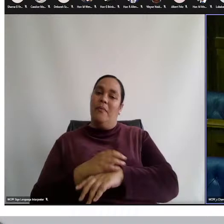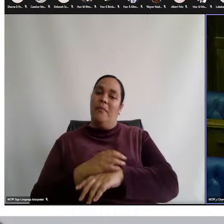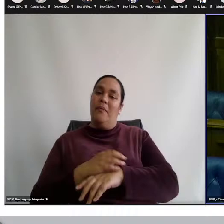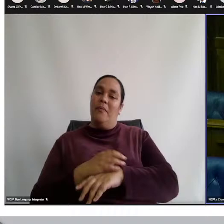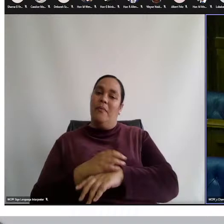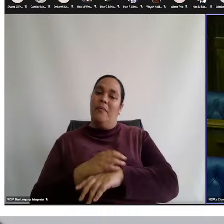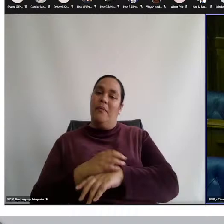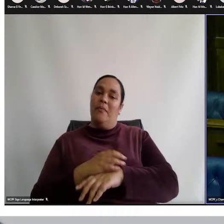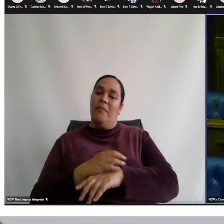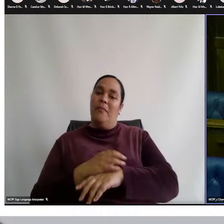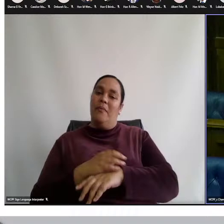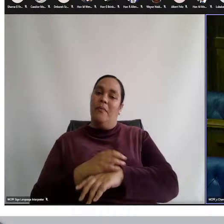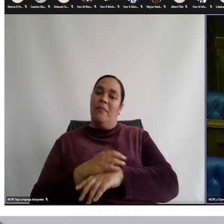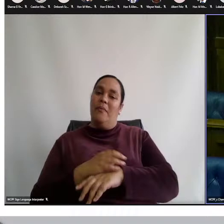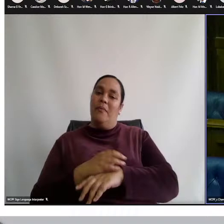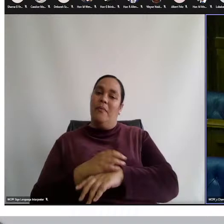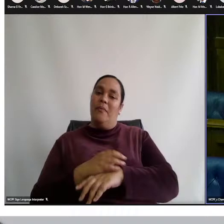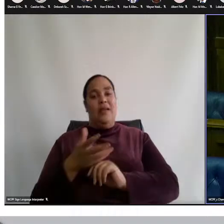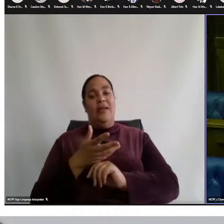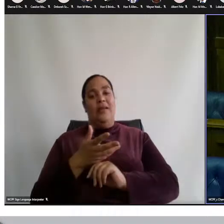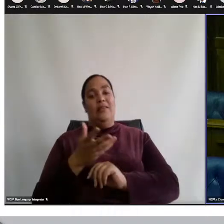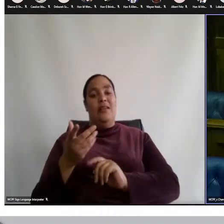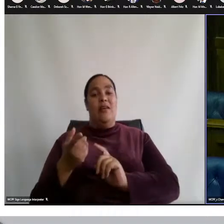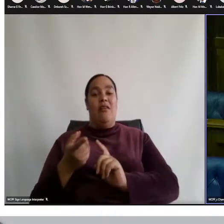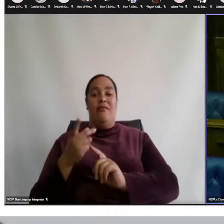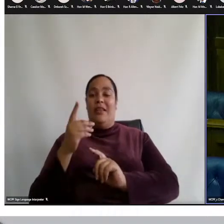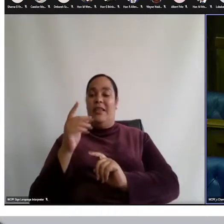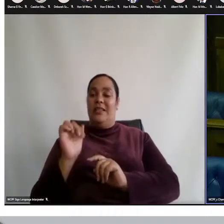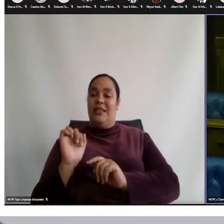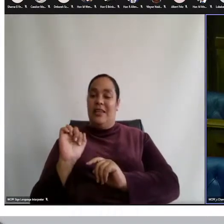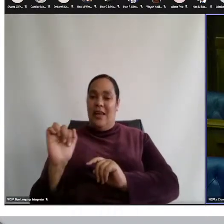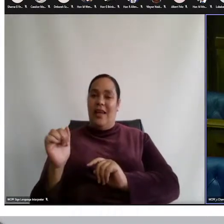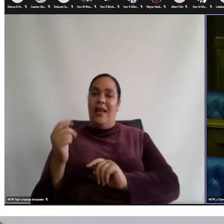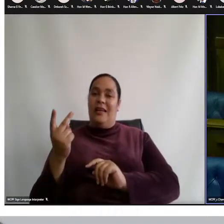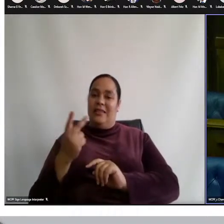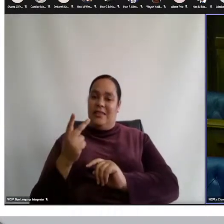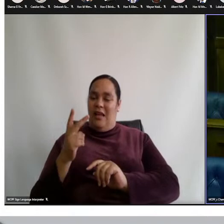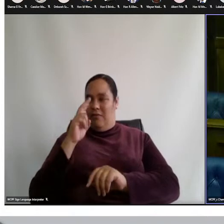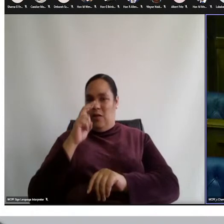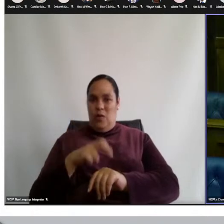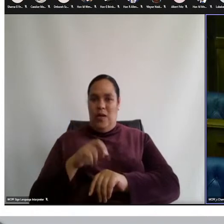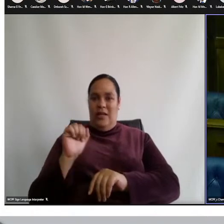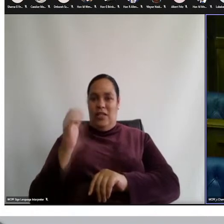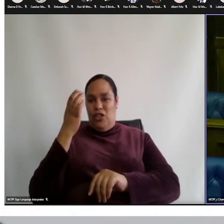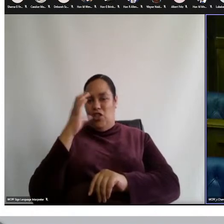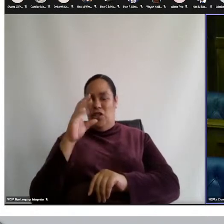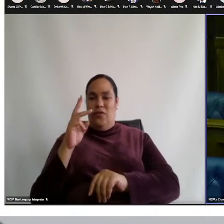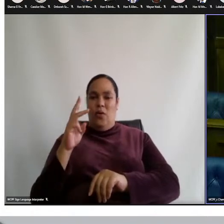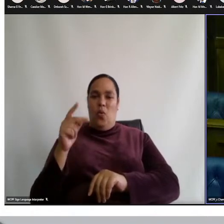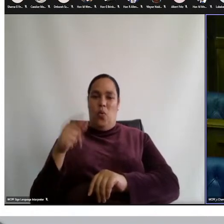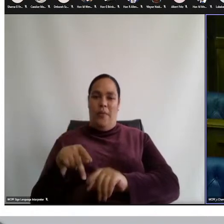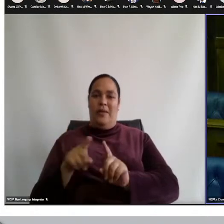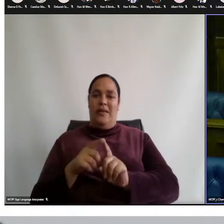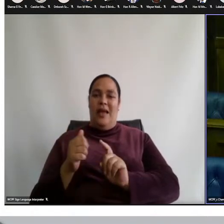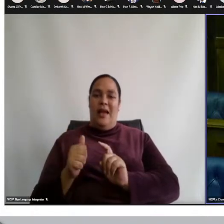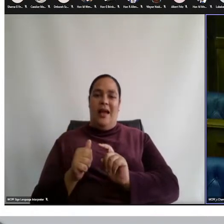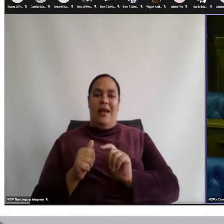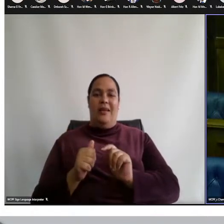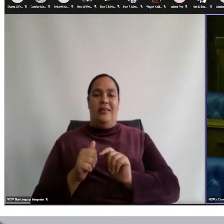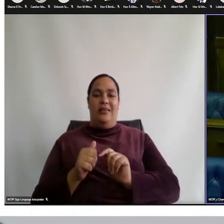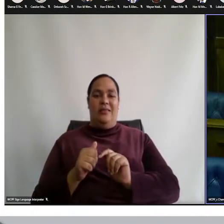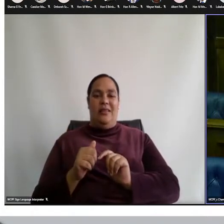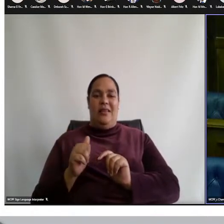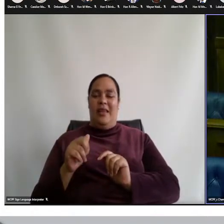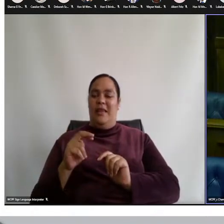it in Speaker, dies Wurfswerf van die DA, says net so desperaat as die Elika. En sy